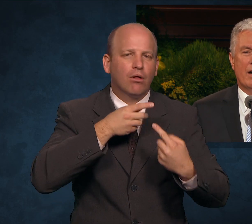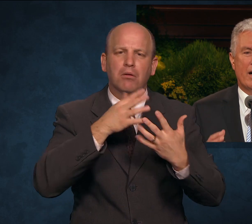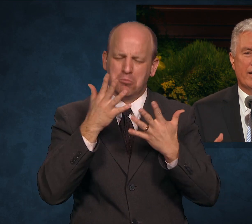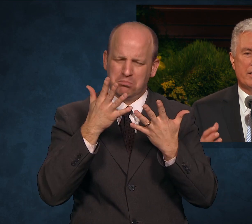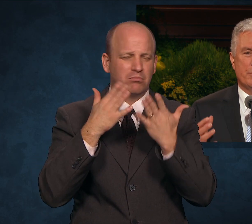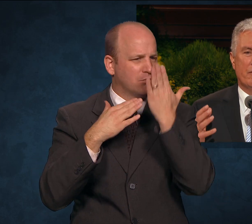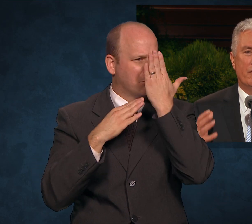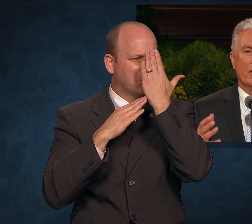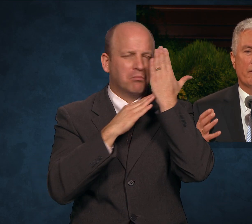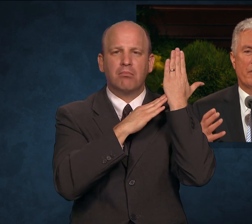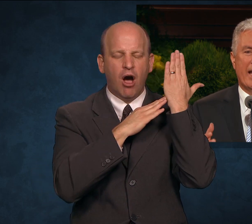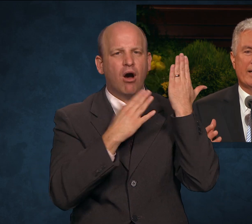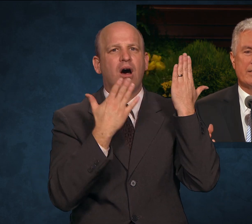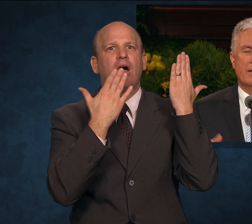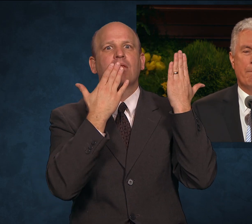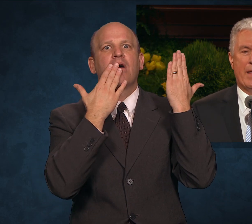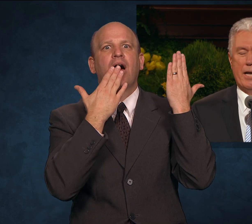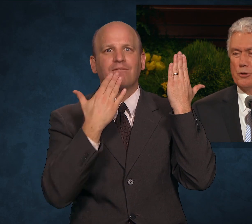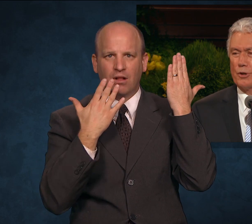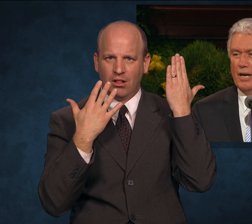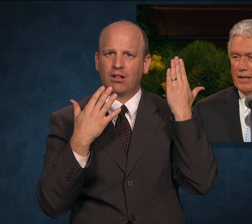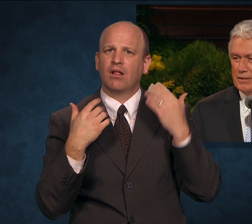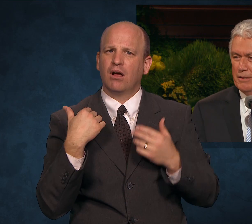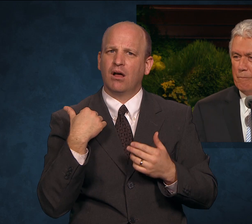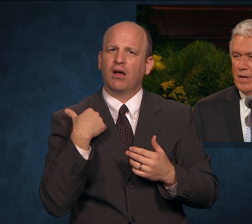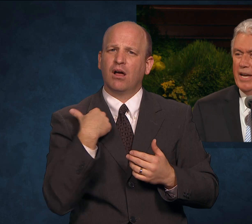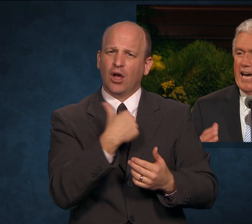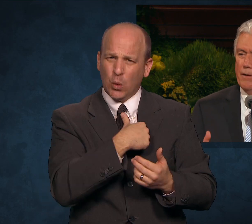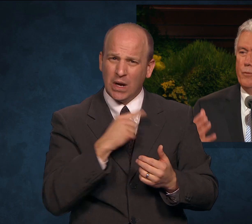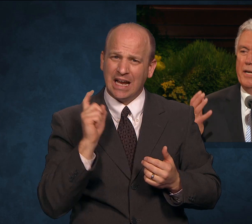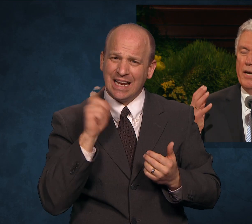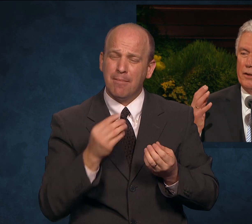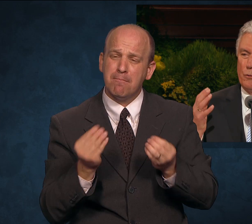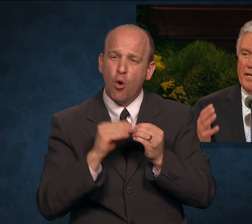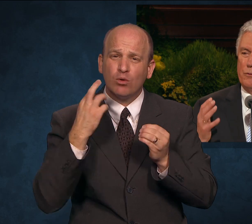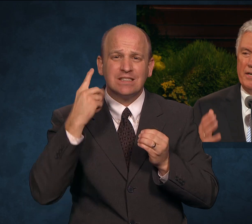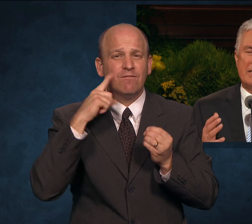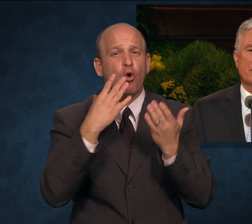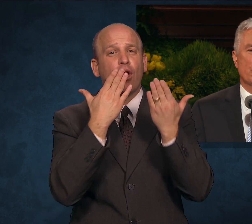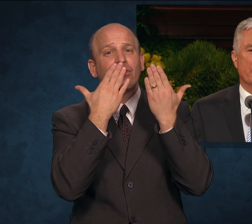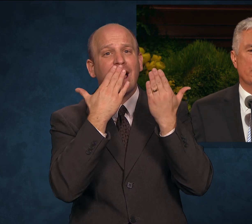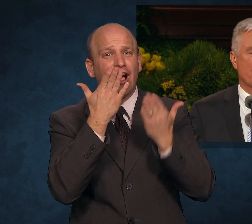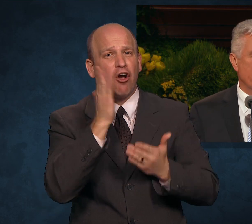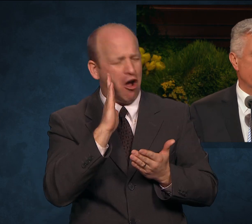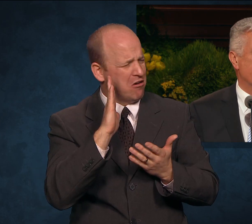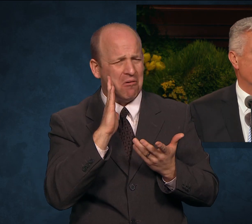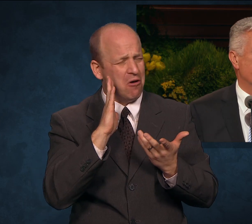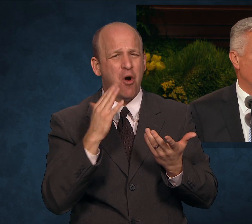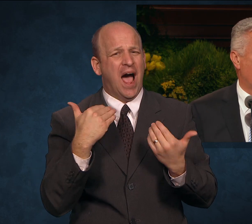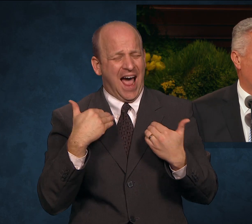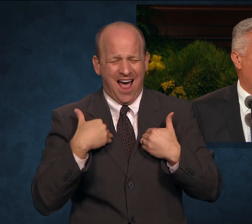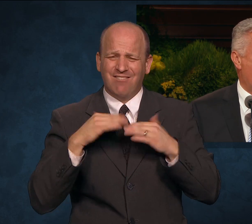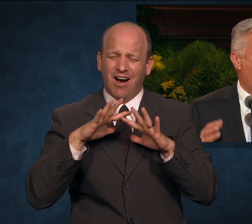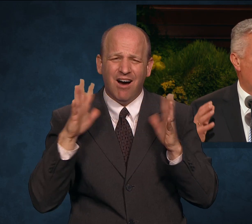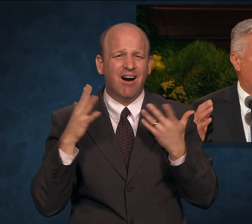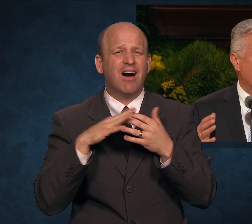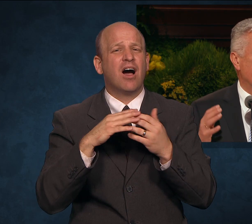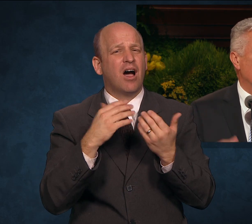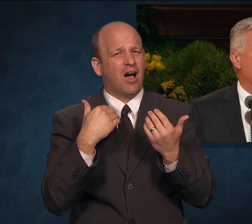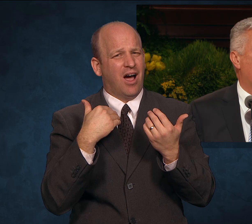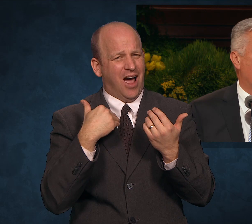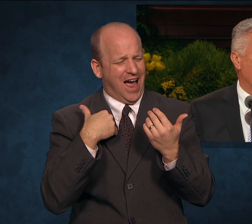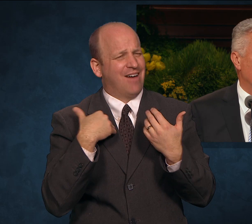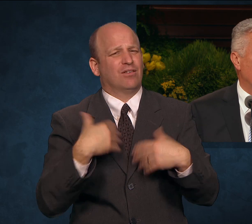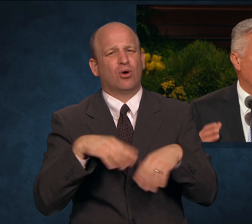to let our hearts be full of thanks unto God have we not great reason to Rejoice how